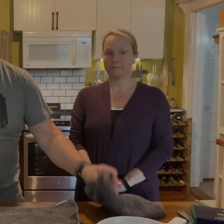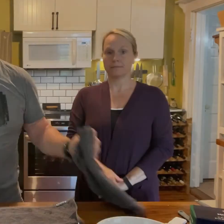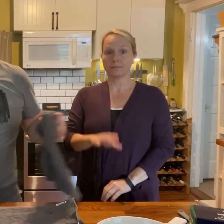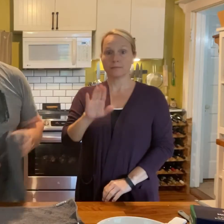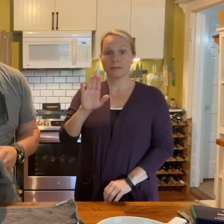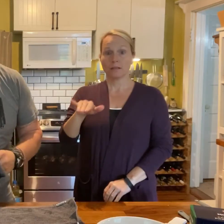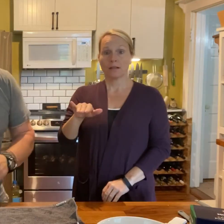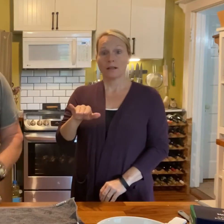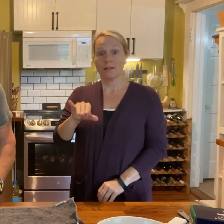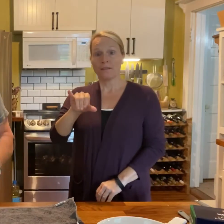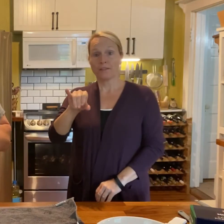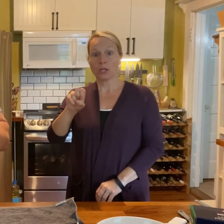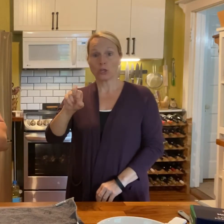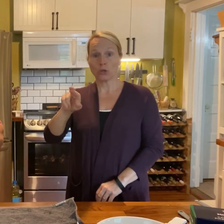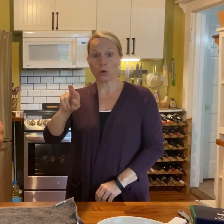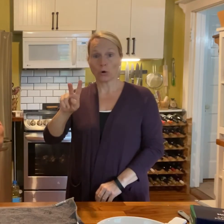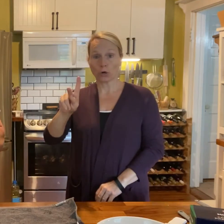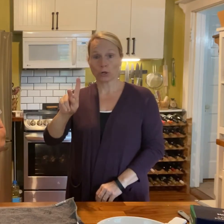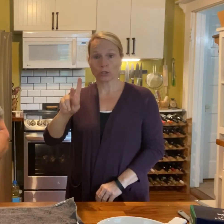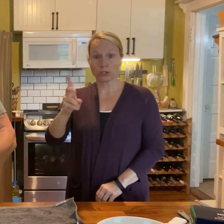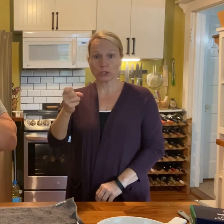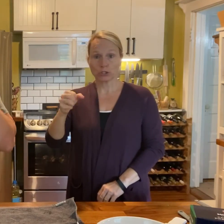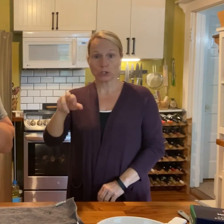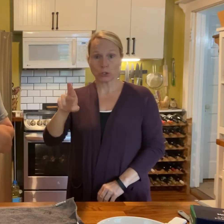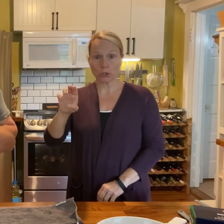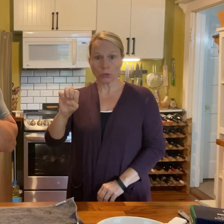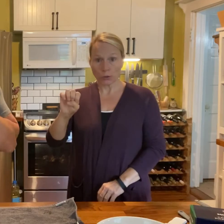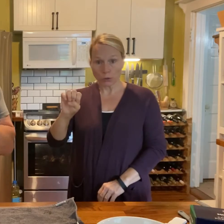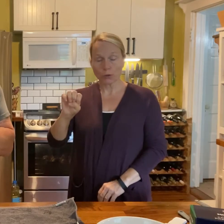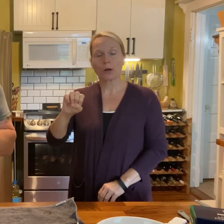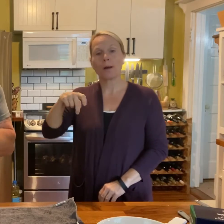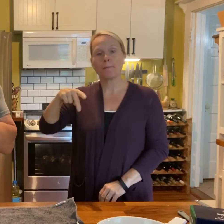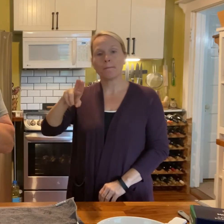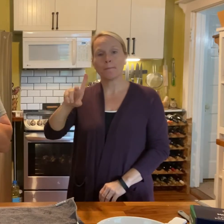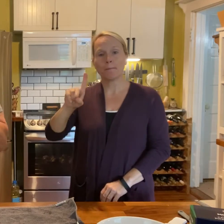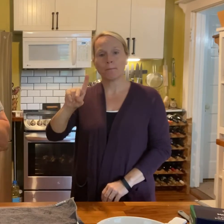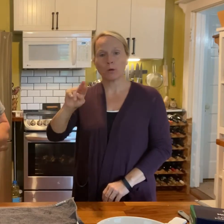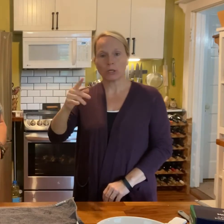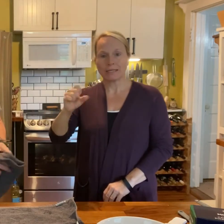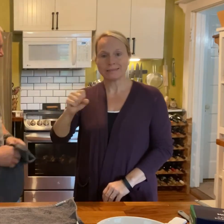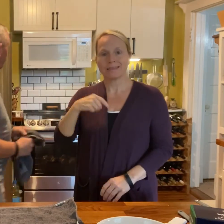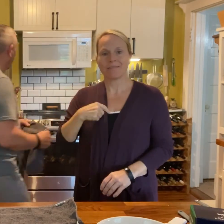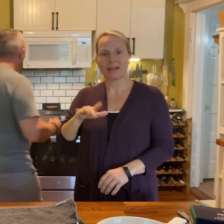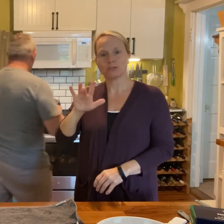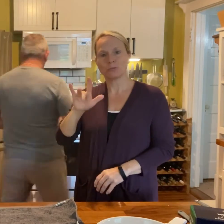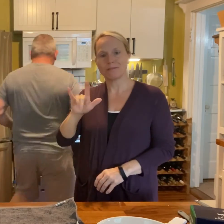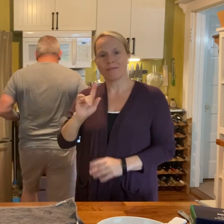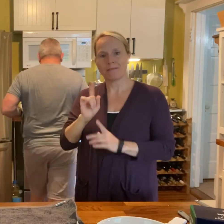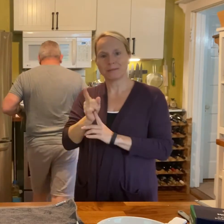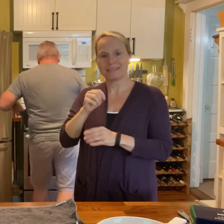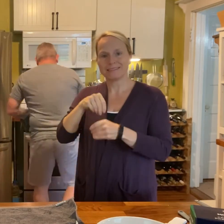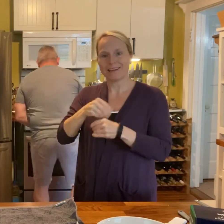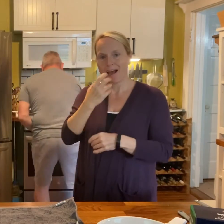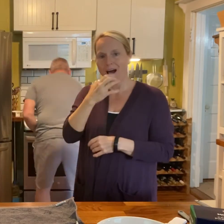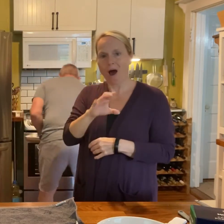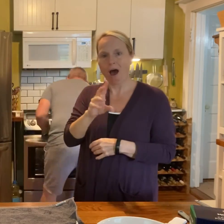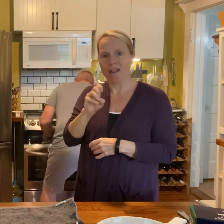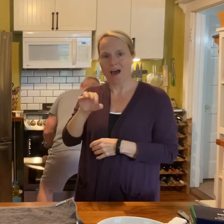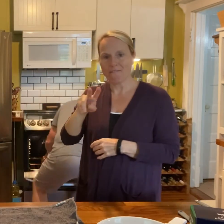So guys, the Yorkshire puddings have had 20 minutes in the hot oven. They are ready. I'm going to bring them out now. Be careful.